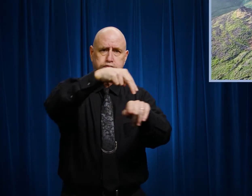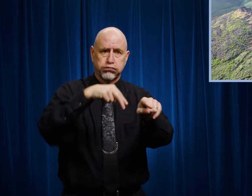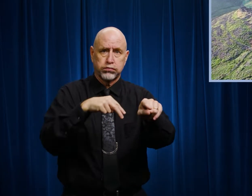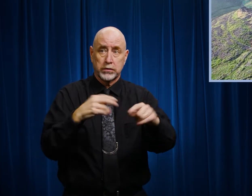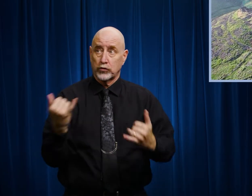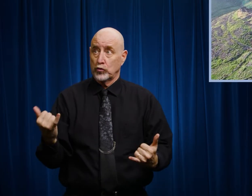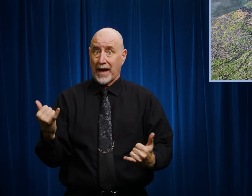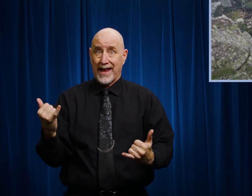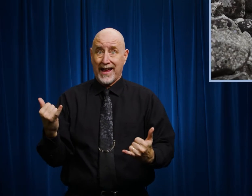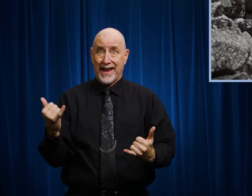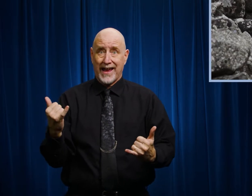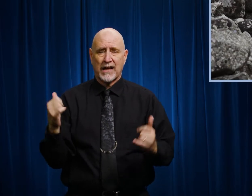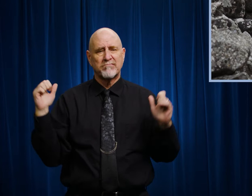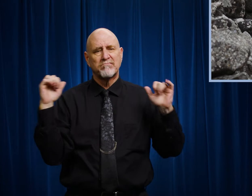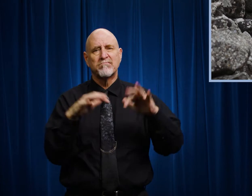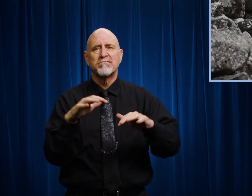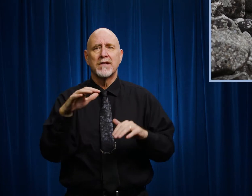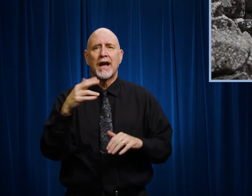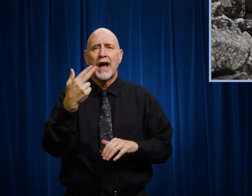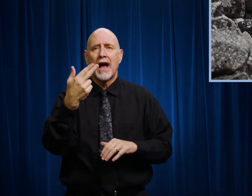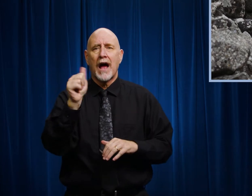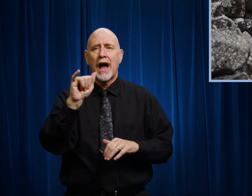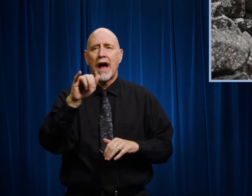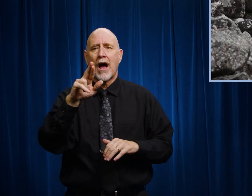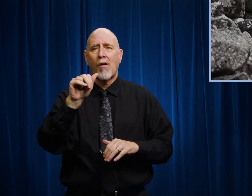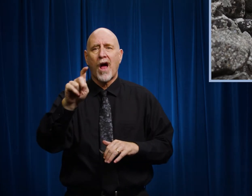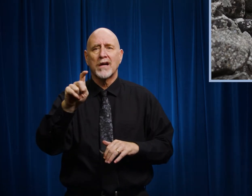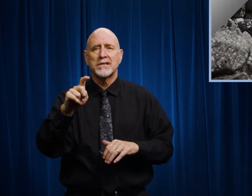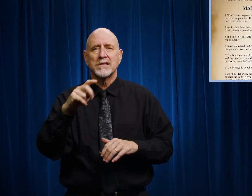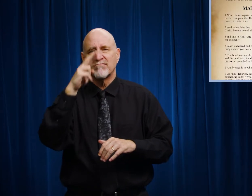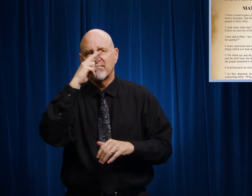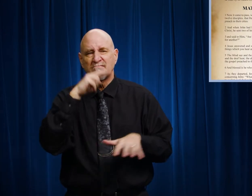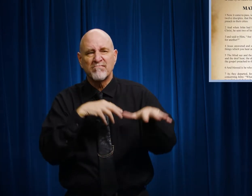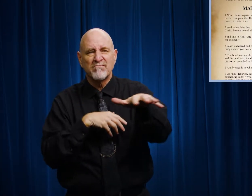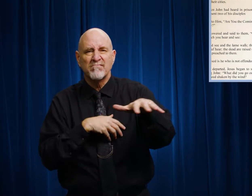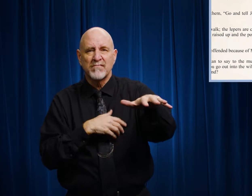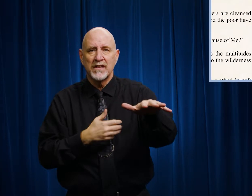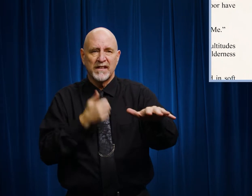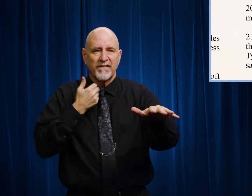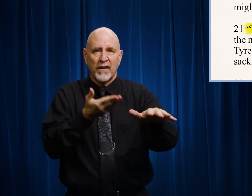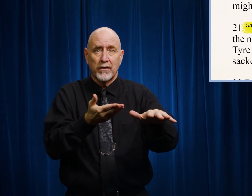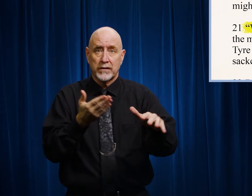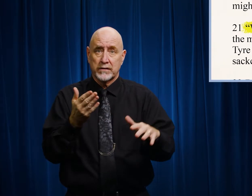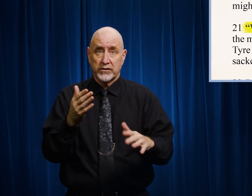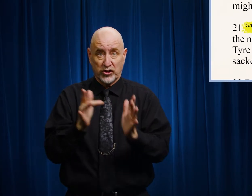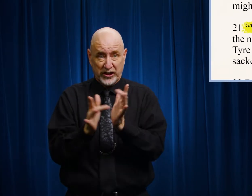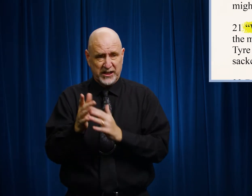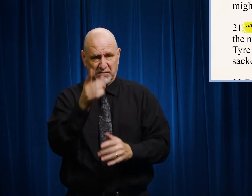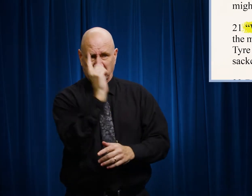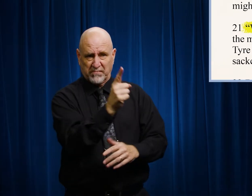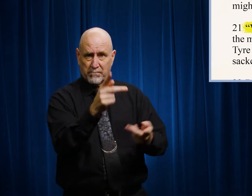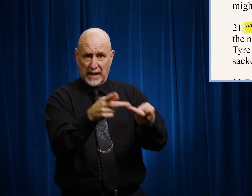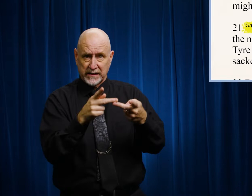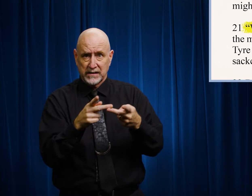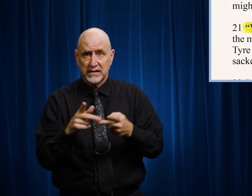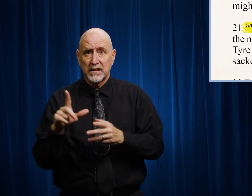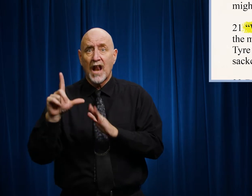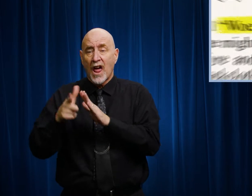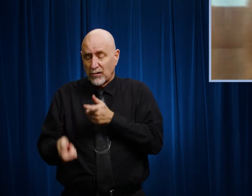but today, a home for the hyrax. This place was denounced by Jesus, and what archaeologists